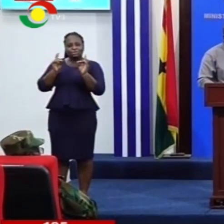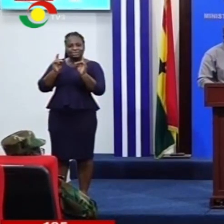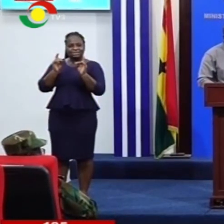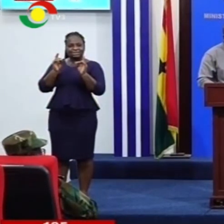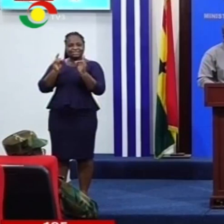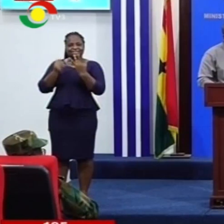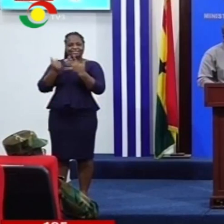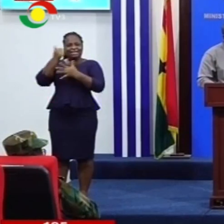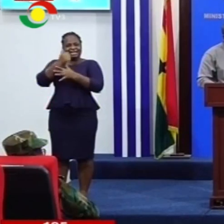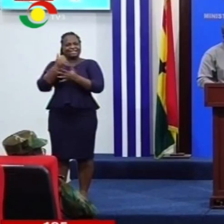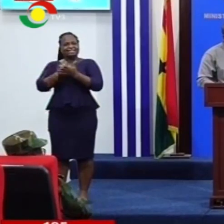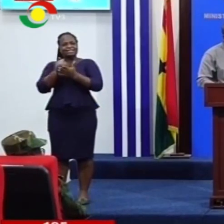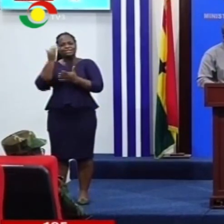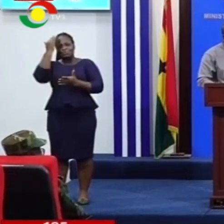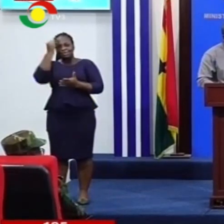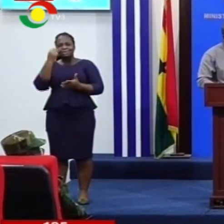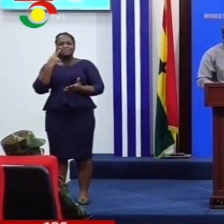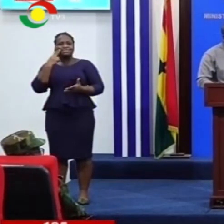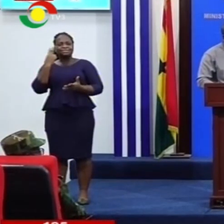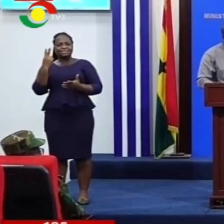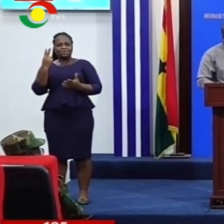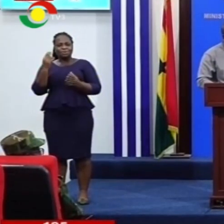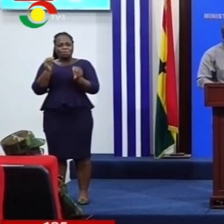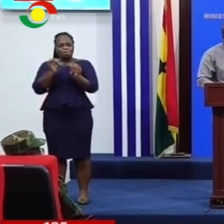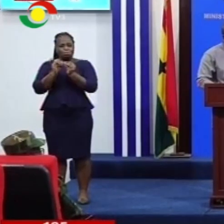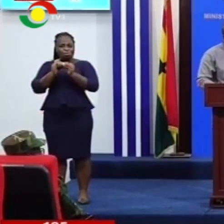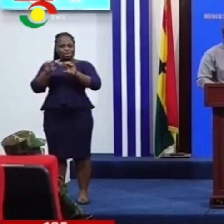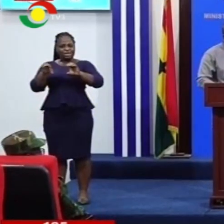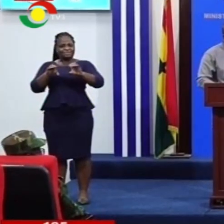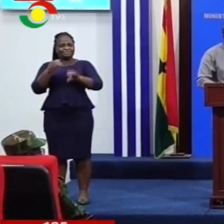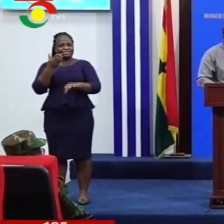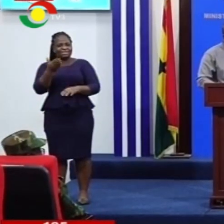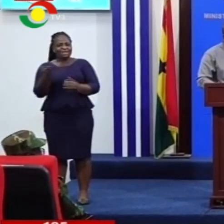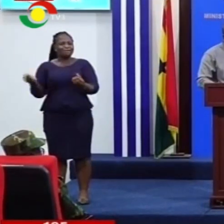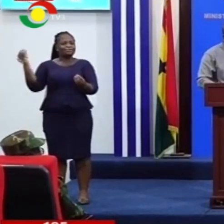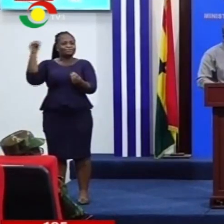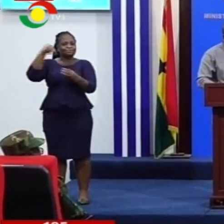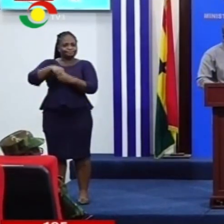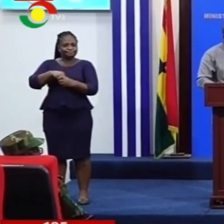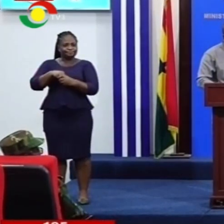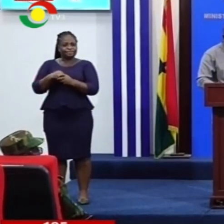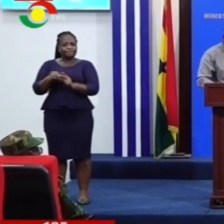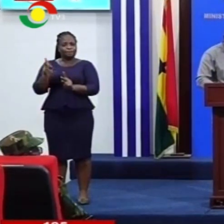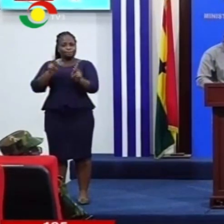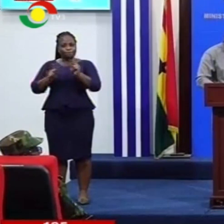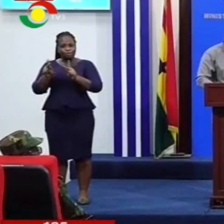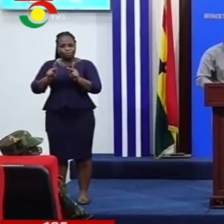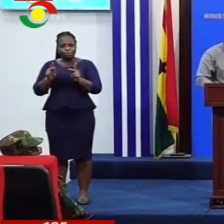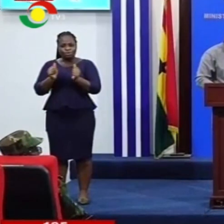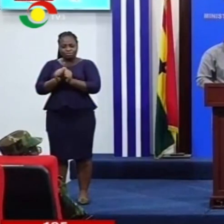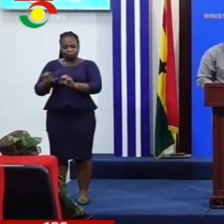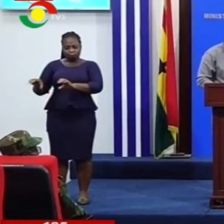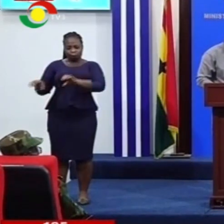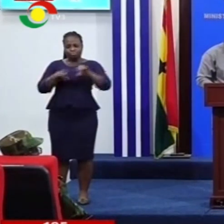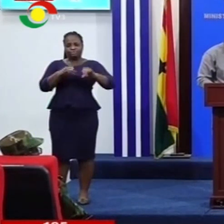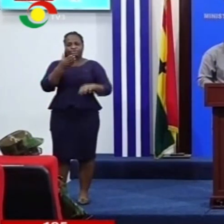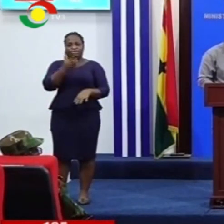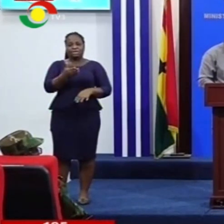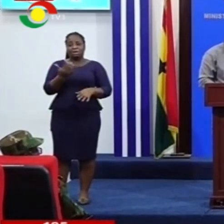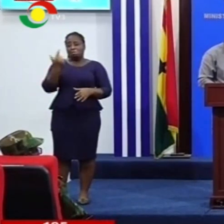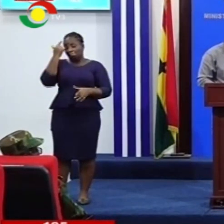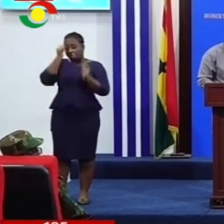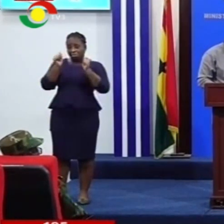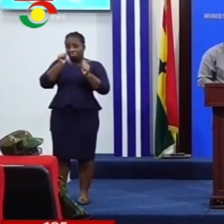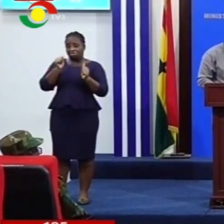see a little bit more expanded activity there, including people who may have moved in there, because they are